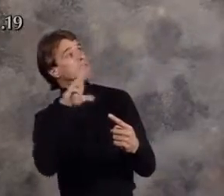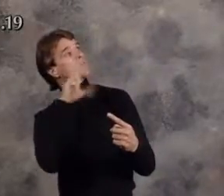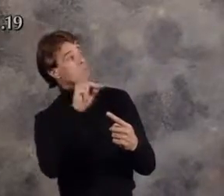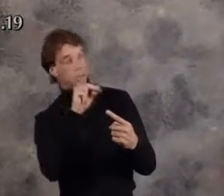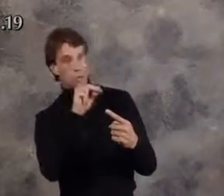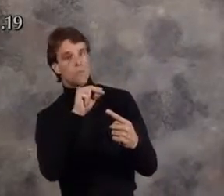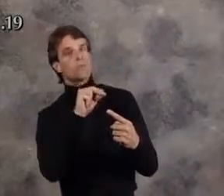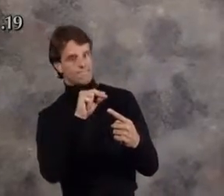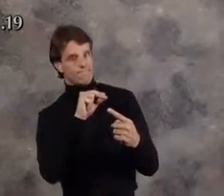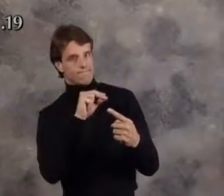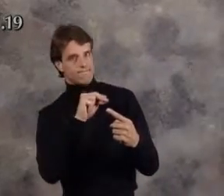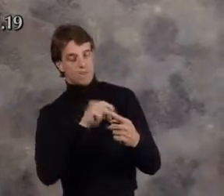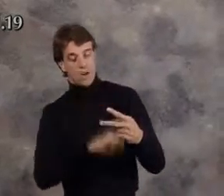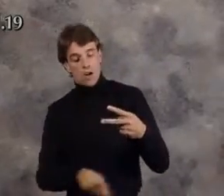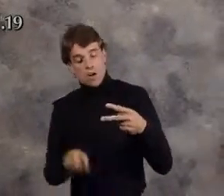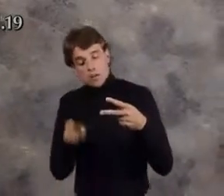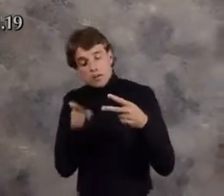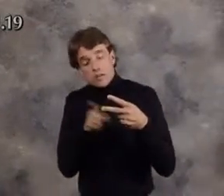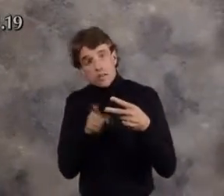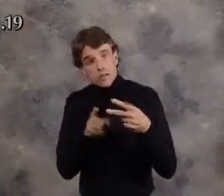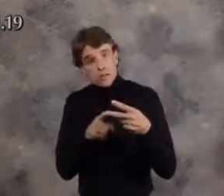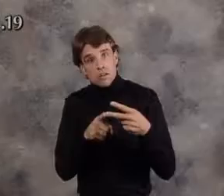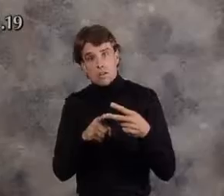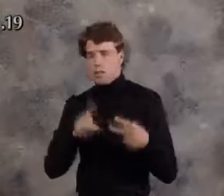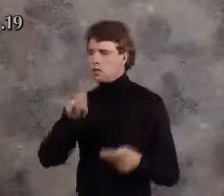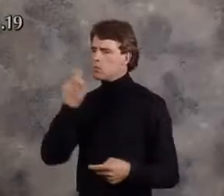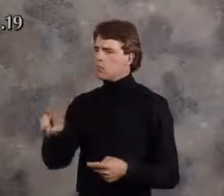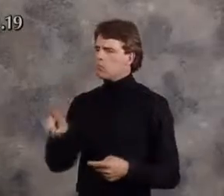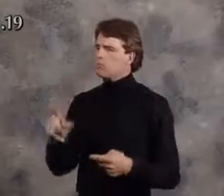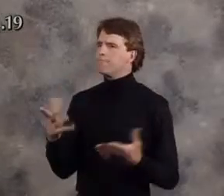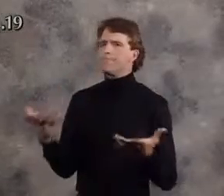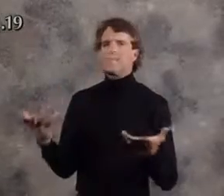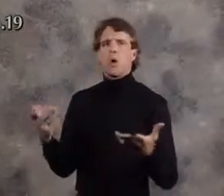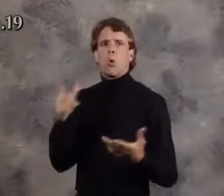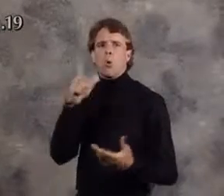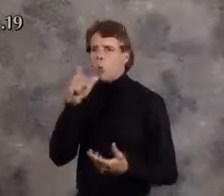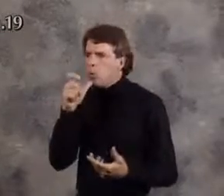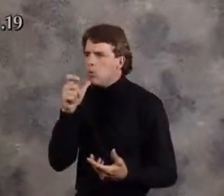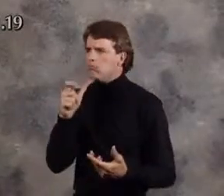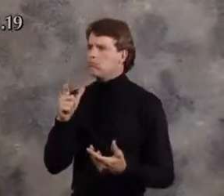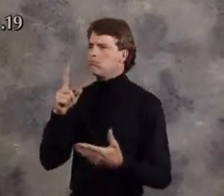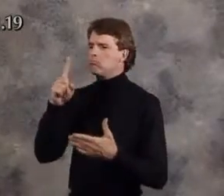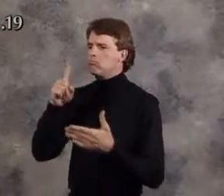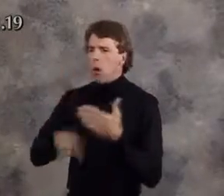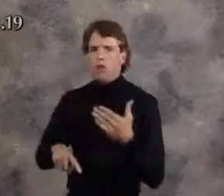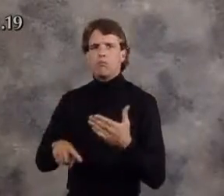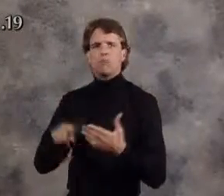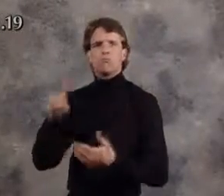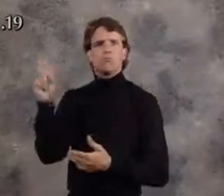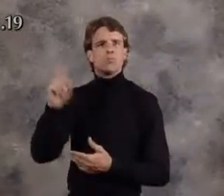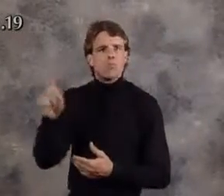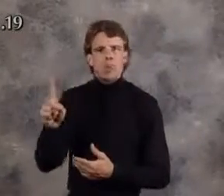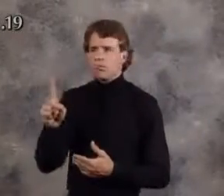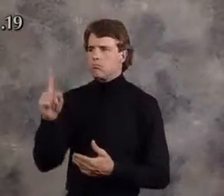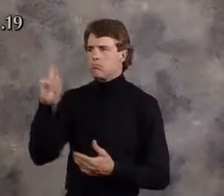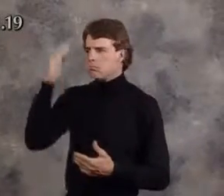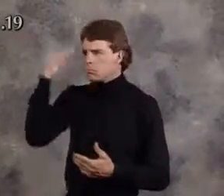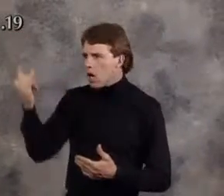is a question which elicits a yes or no answer. The next is a question which asks who,